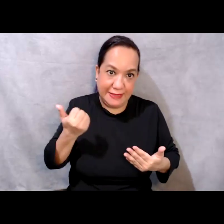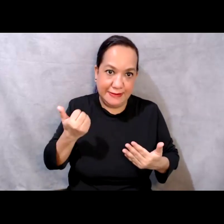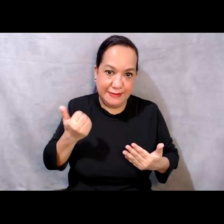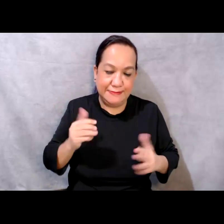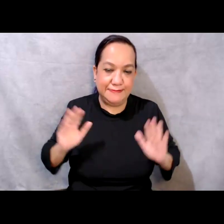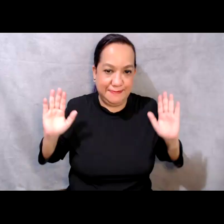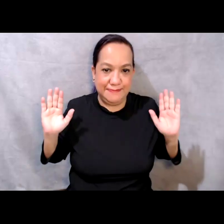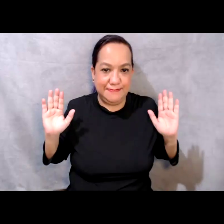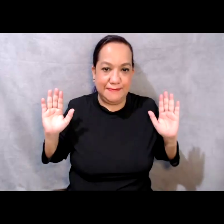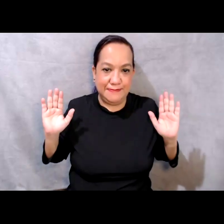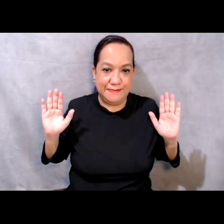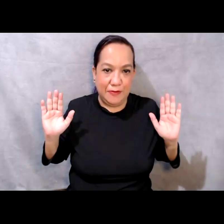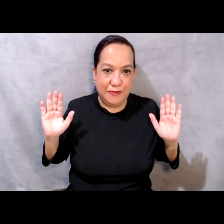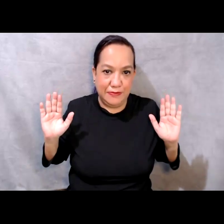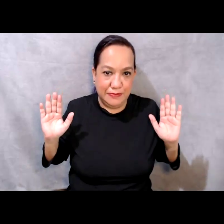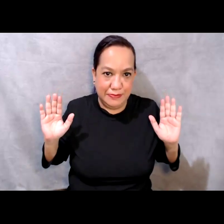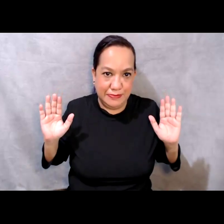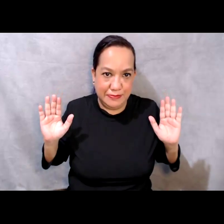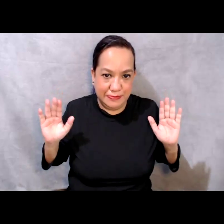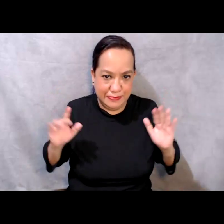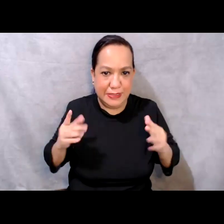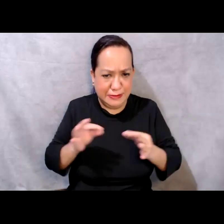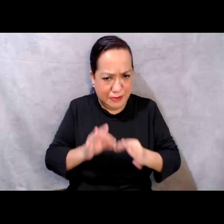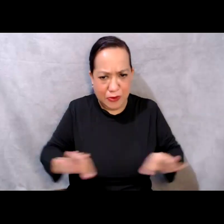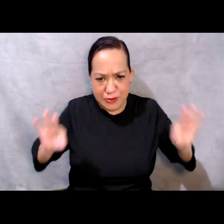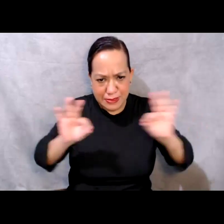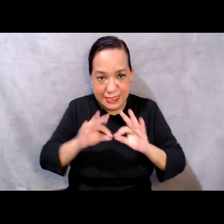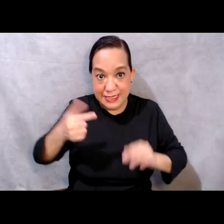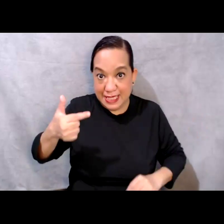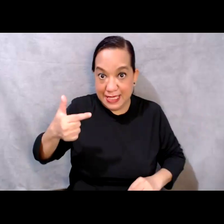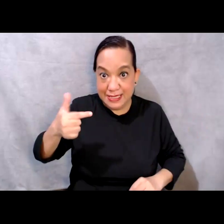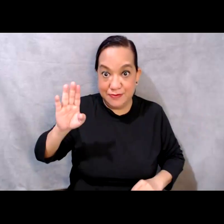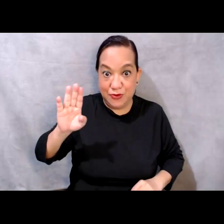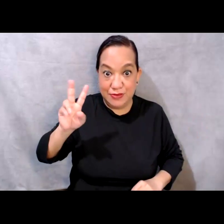like that should lie with a compliance review panel. Thank you.